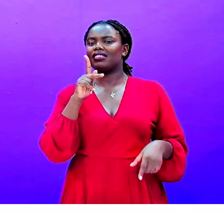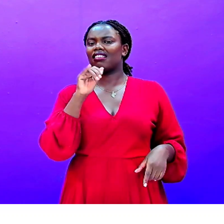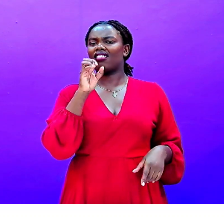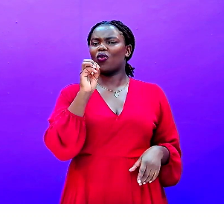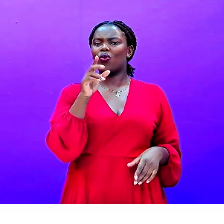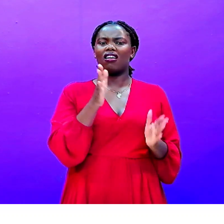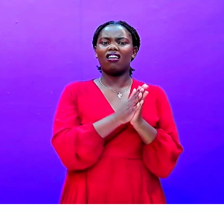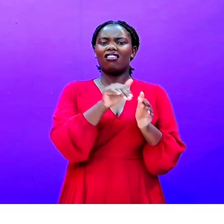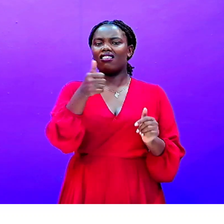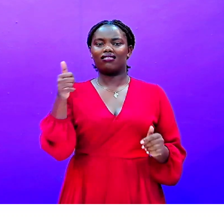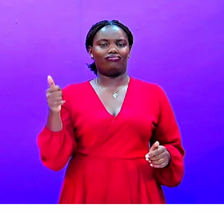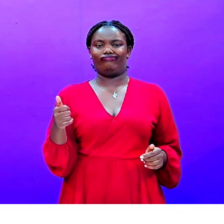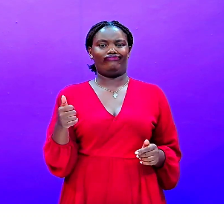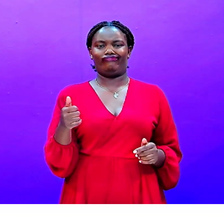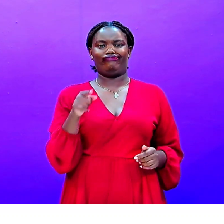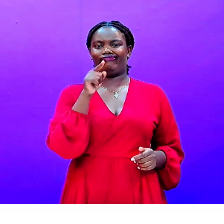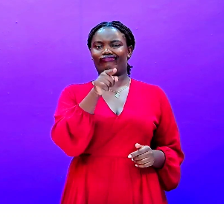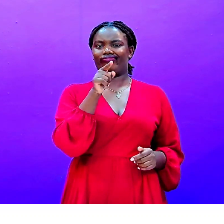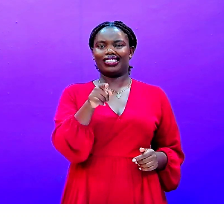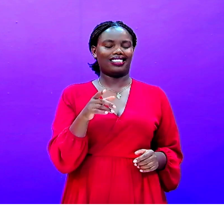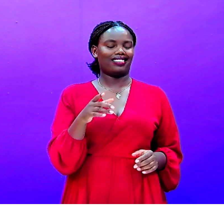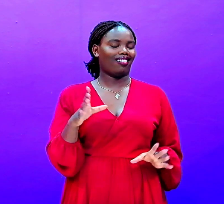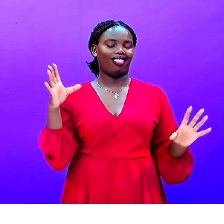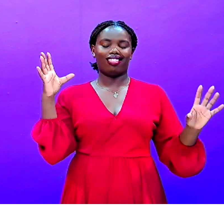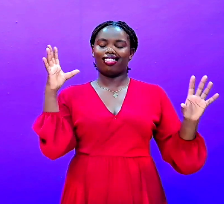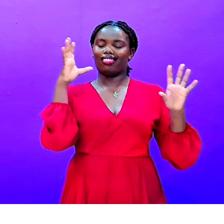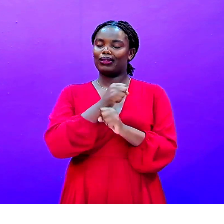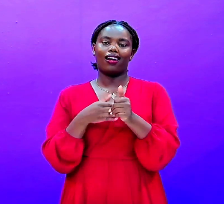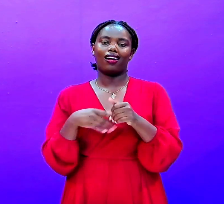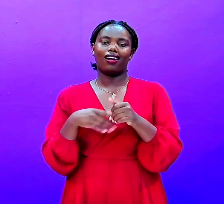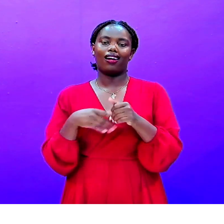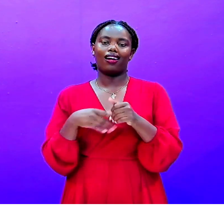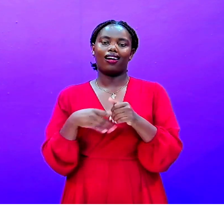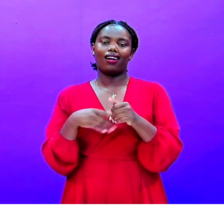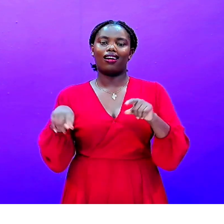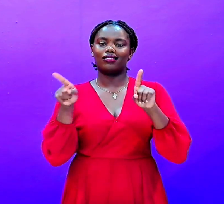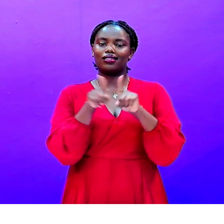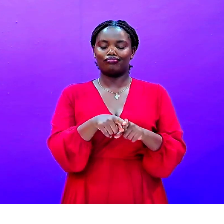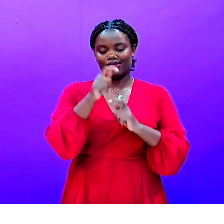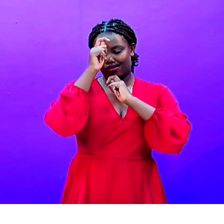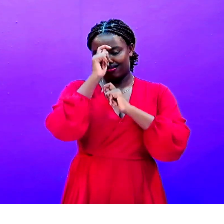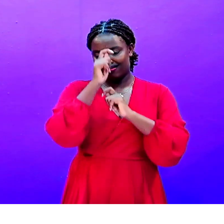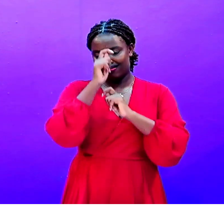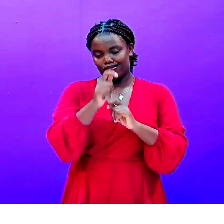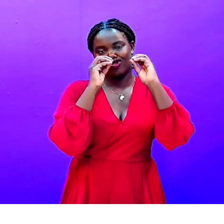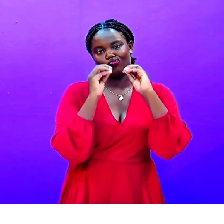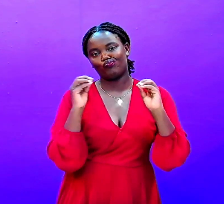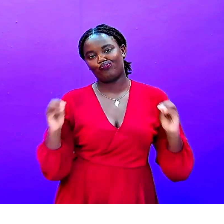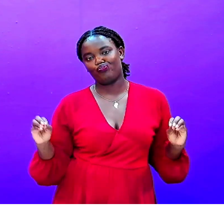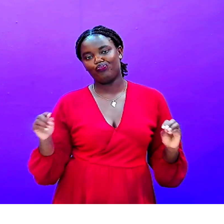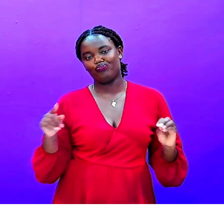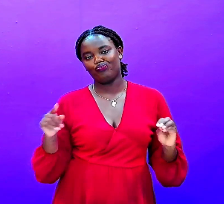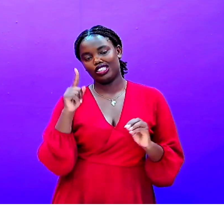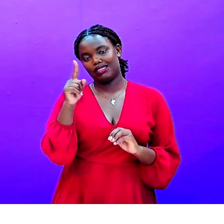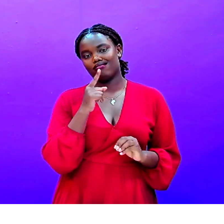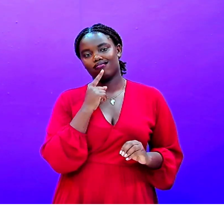self-inflicted injuries, claims Kioni and others have strongly